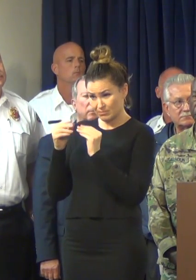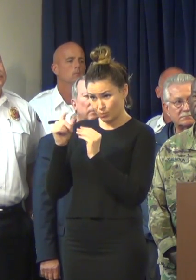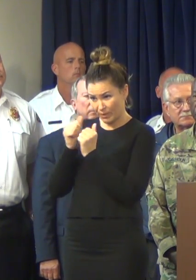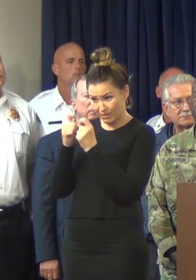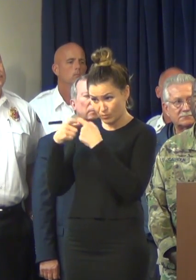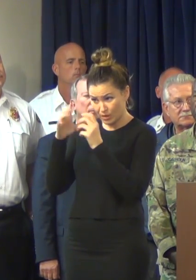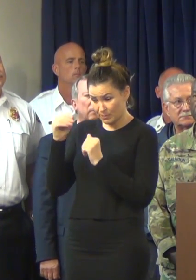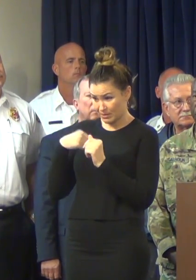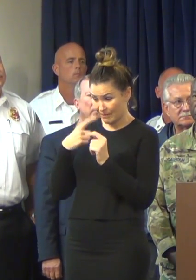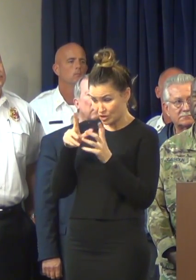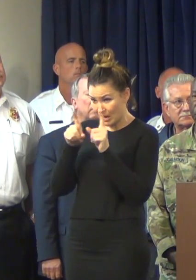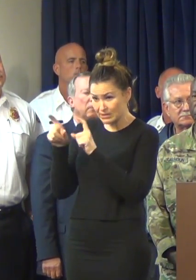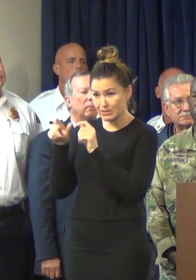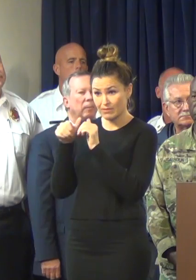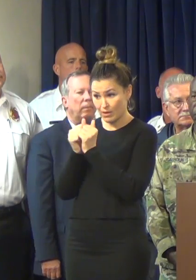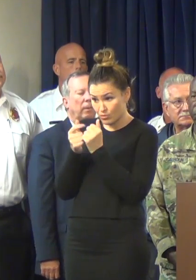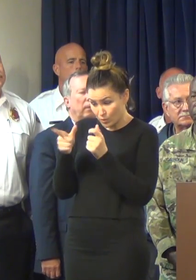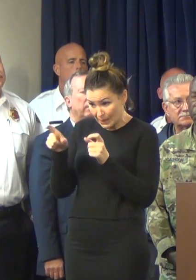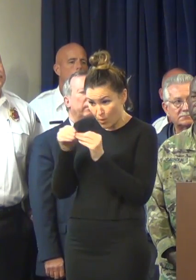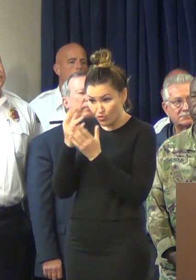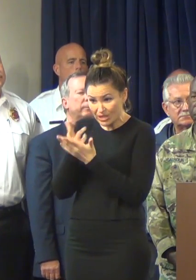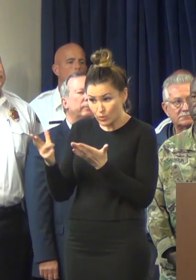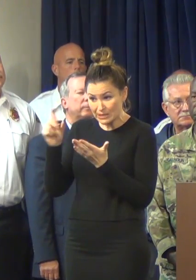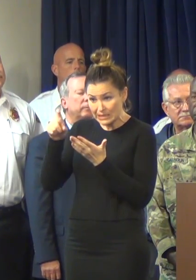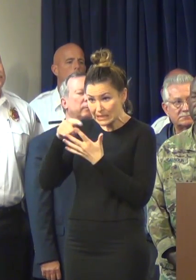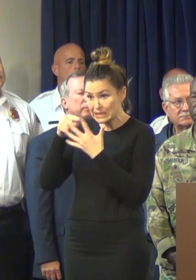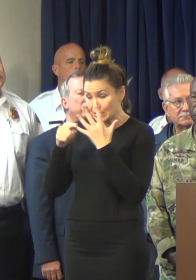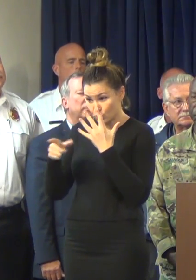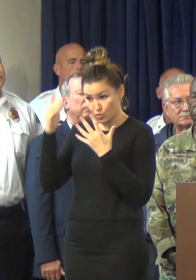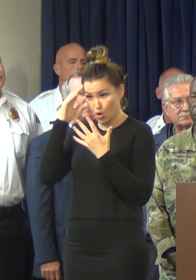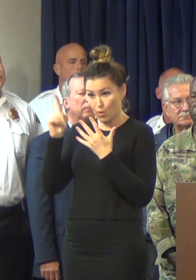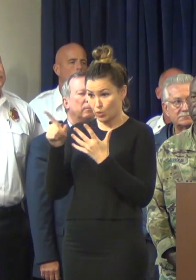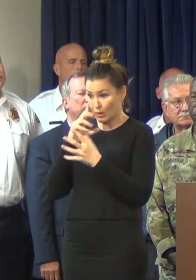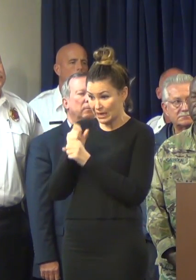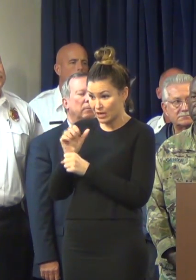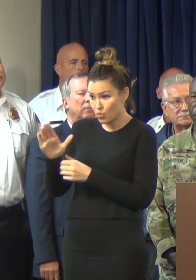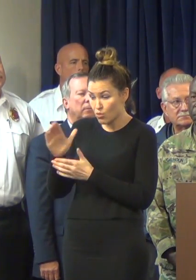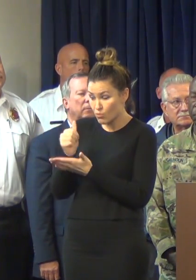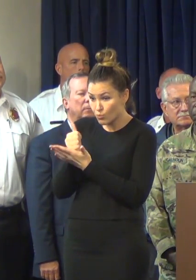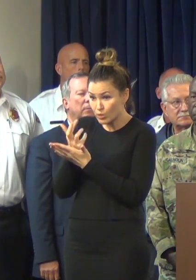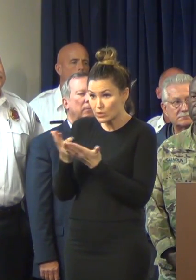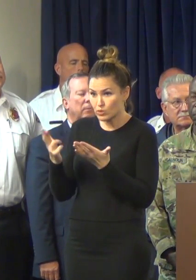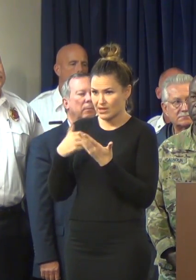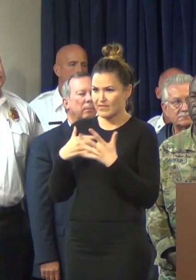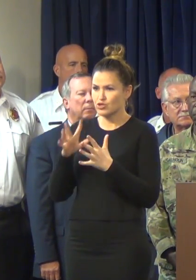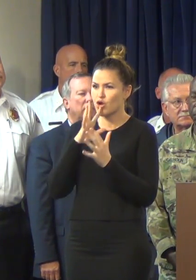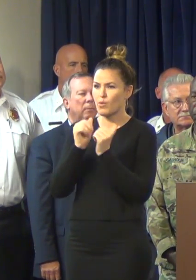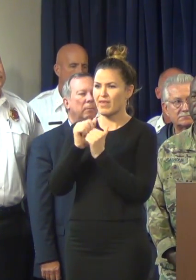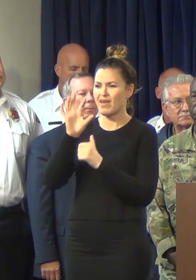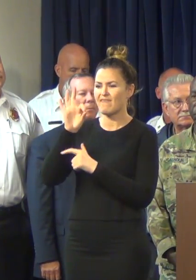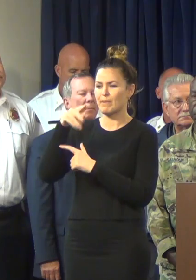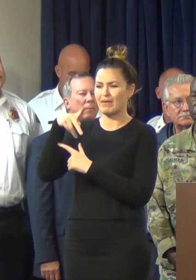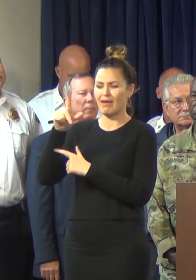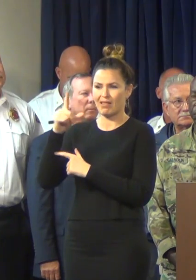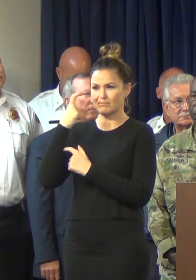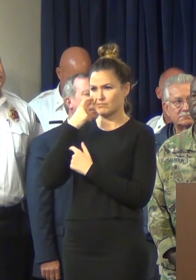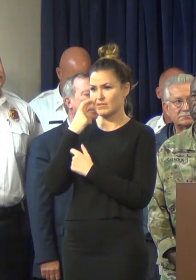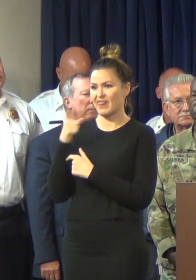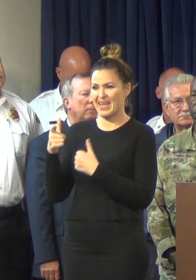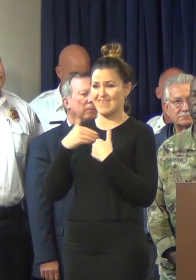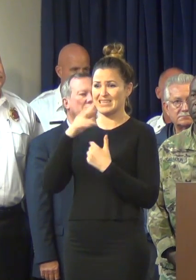you repositioned? How are you doing? Do you need more resources? Do you know where you're going to get those resources? I talked to Florida Power and Light a few minutes ago, and